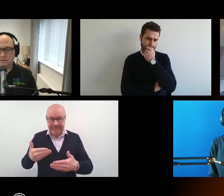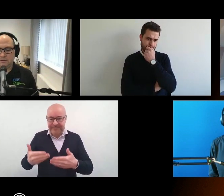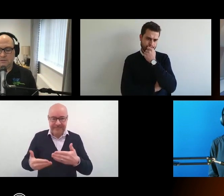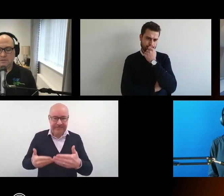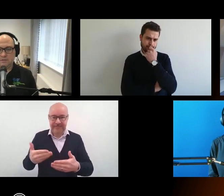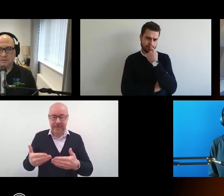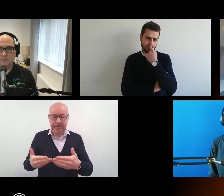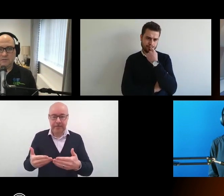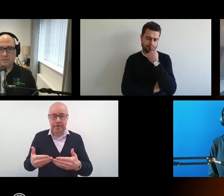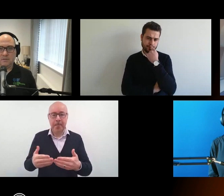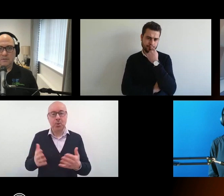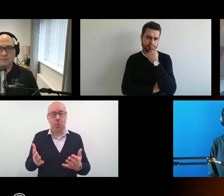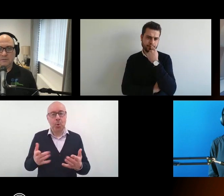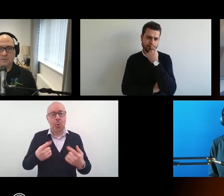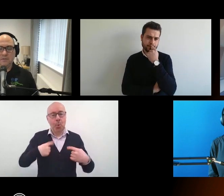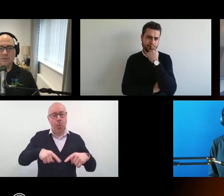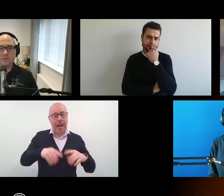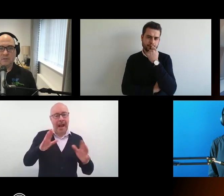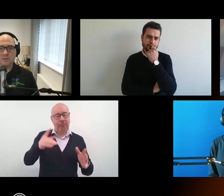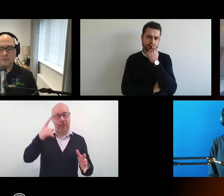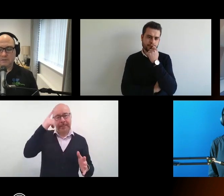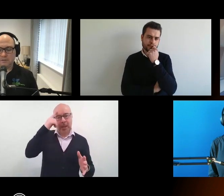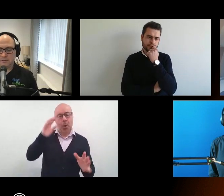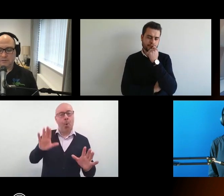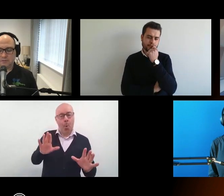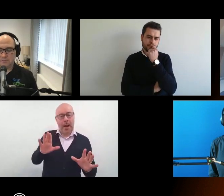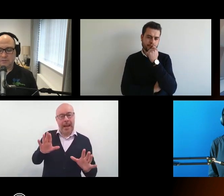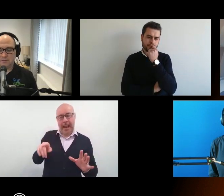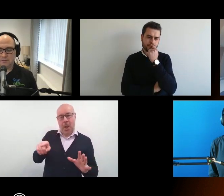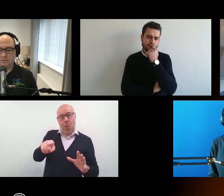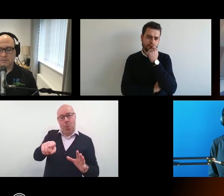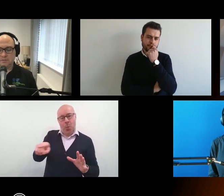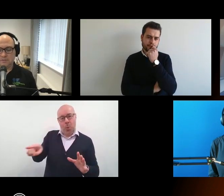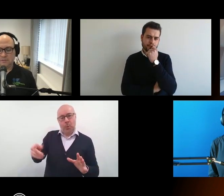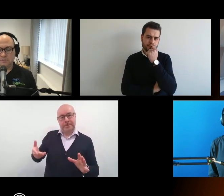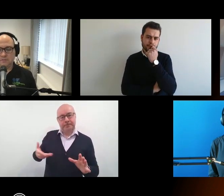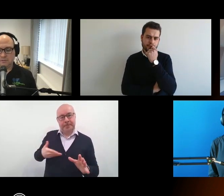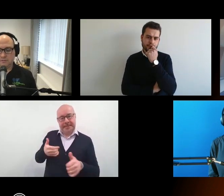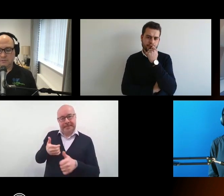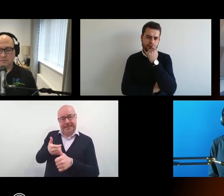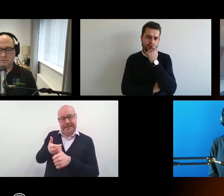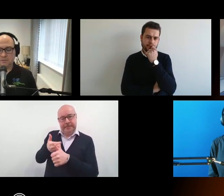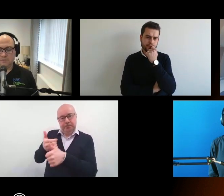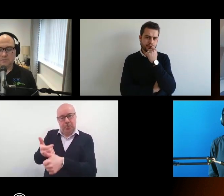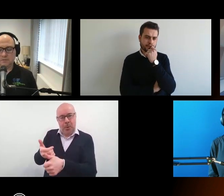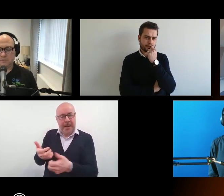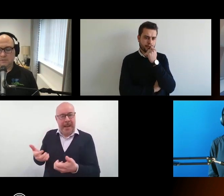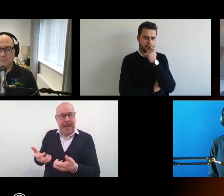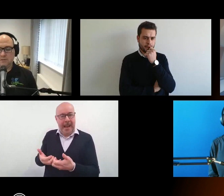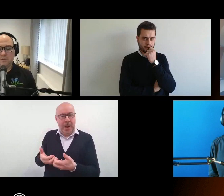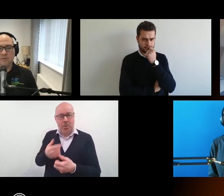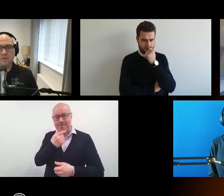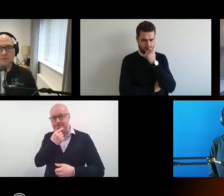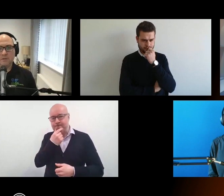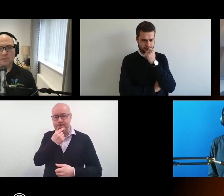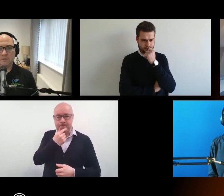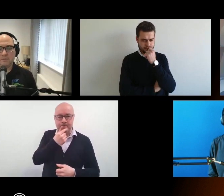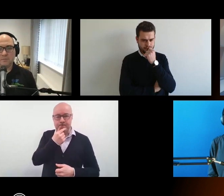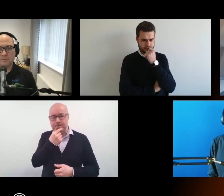well, what can we do to support those businesses, those sectors? Because